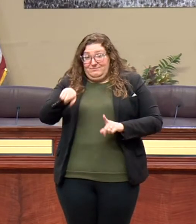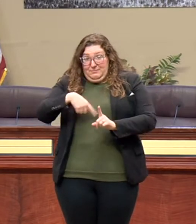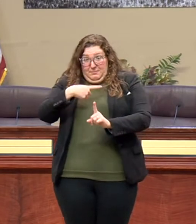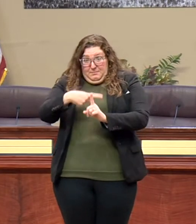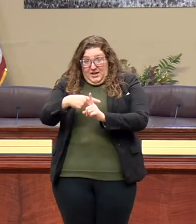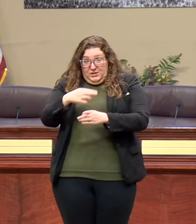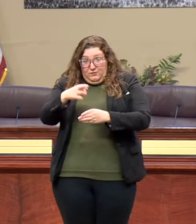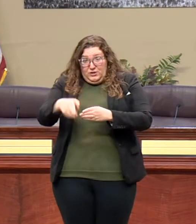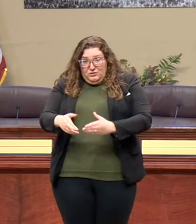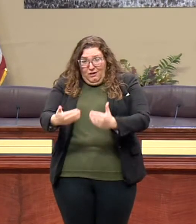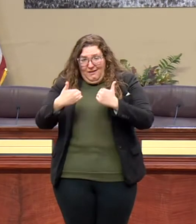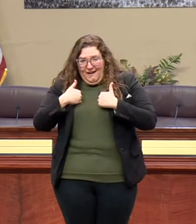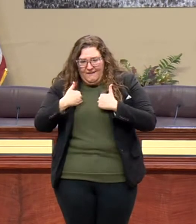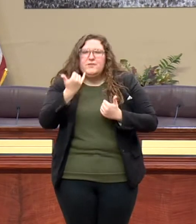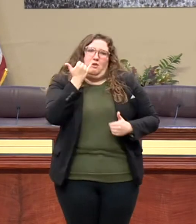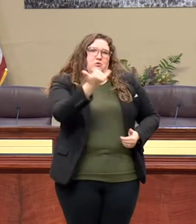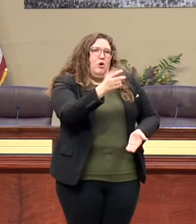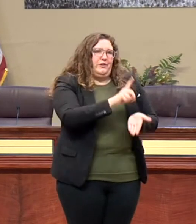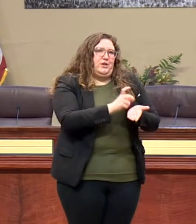healthcare provider.